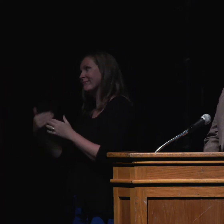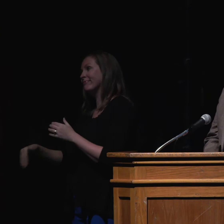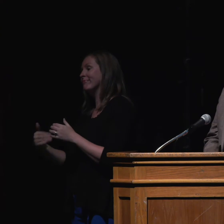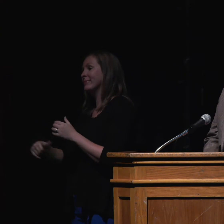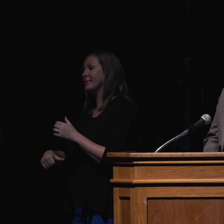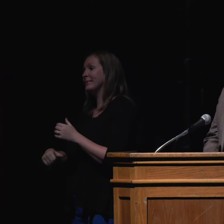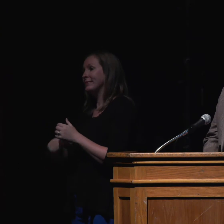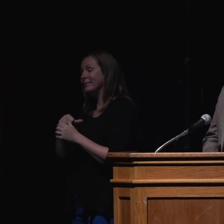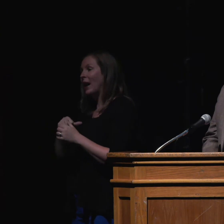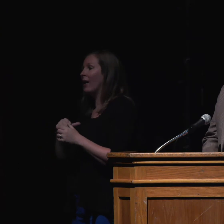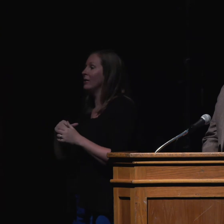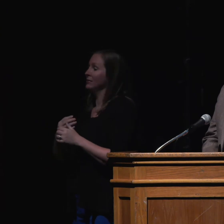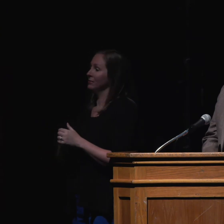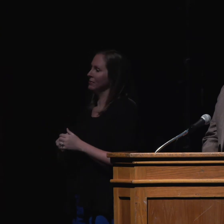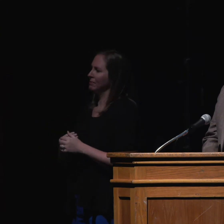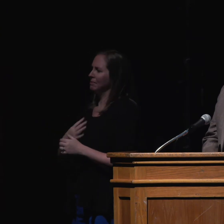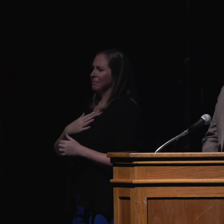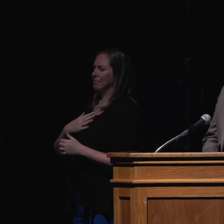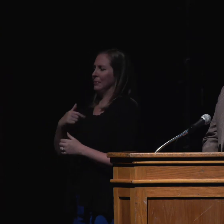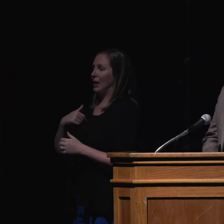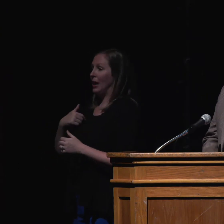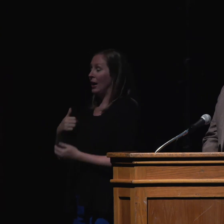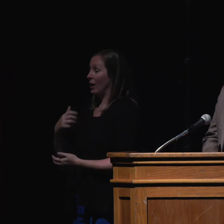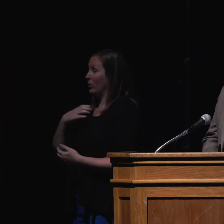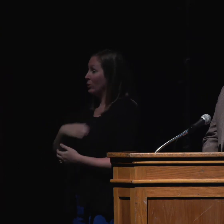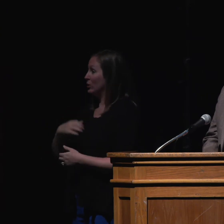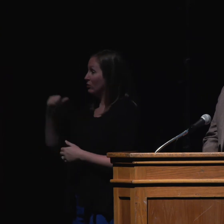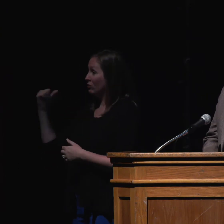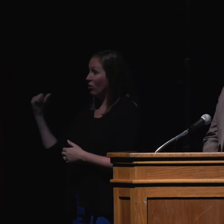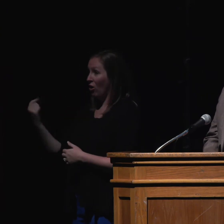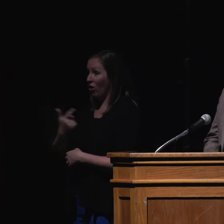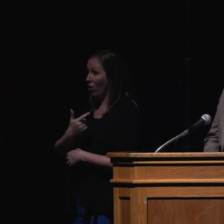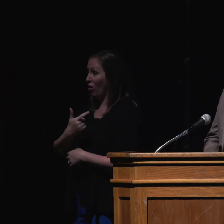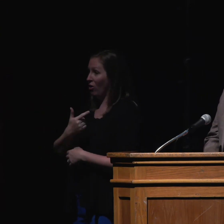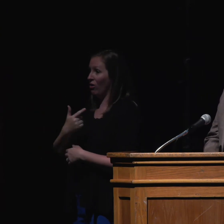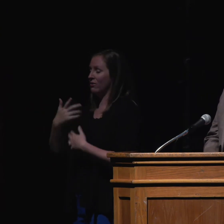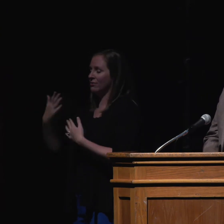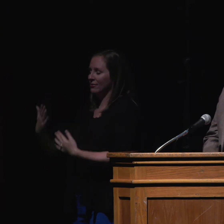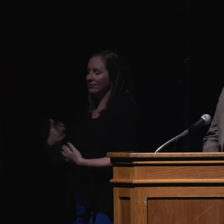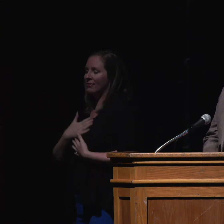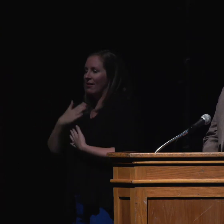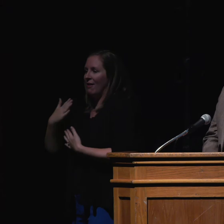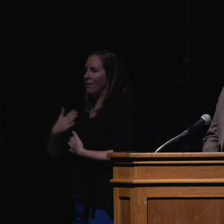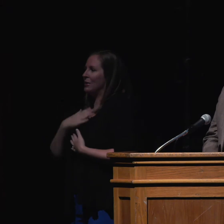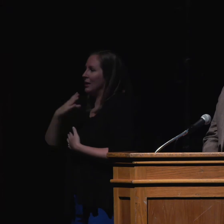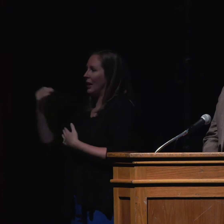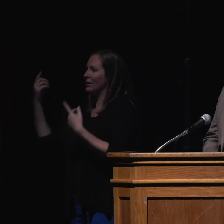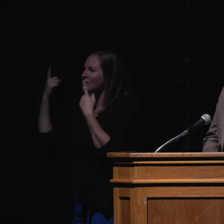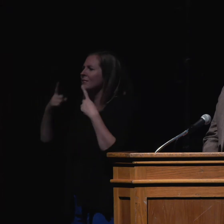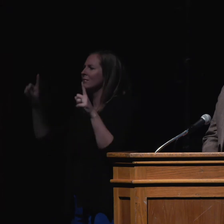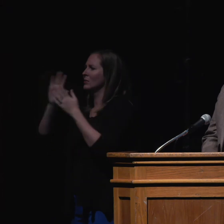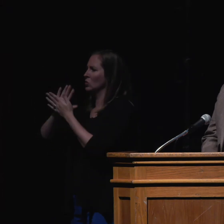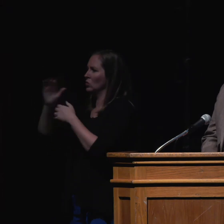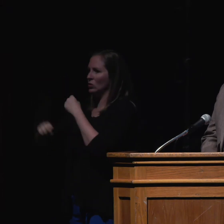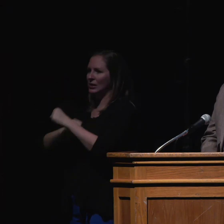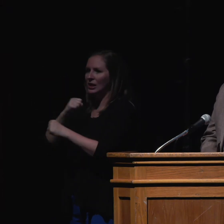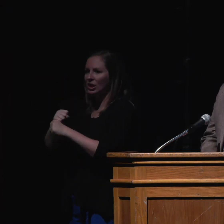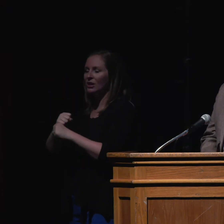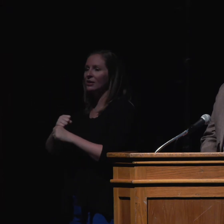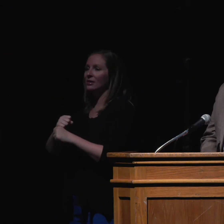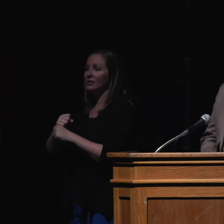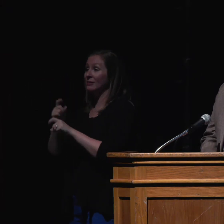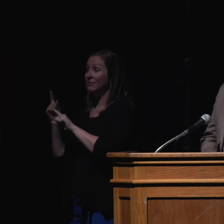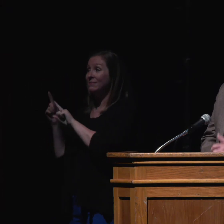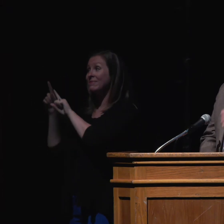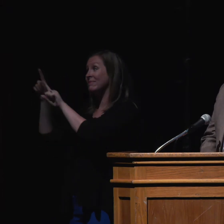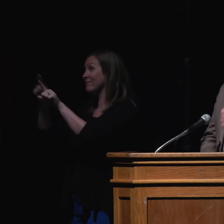are inspiring, and I wish you, each and every one of you, a happy and productive school year. And again, go